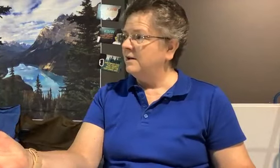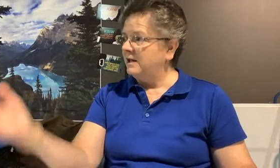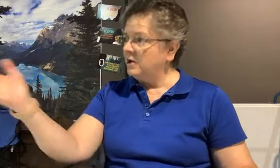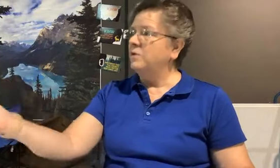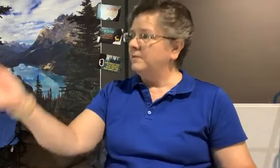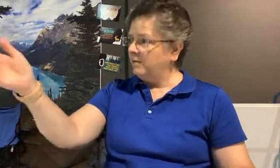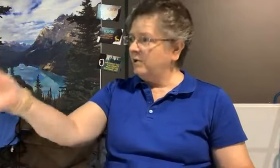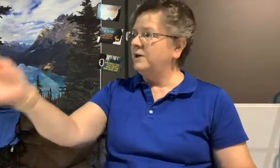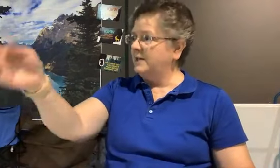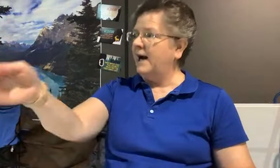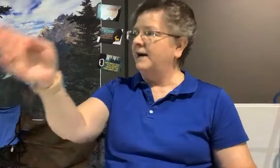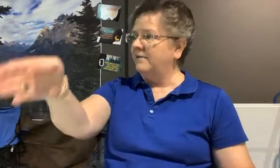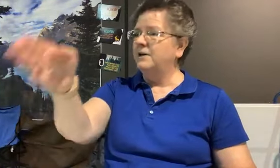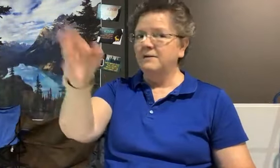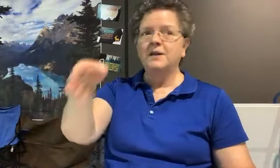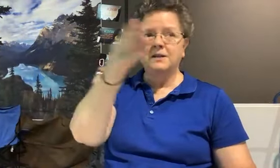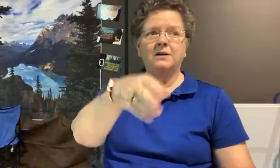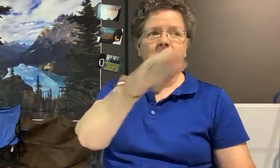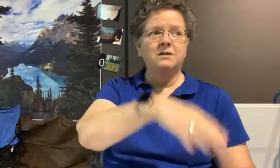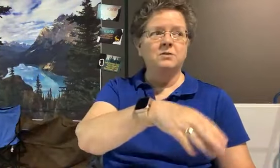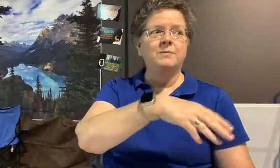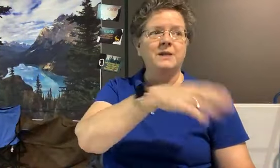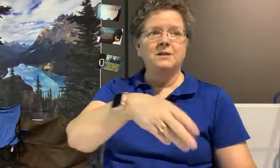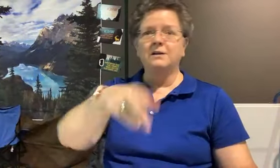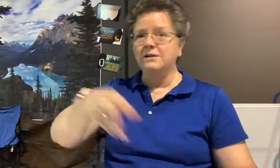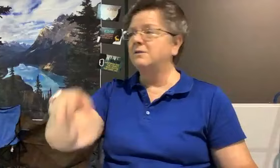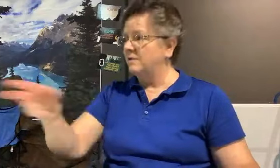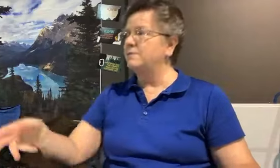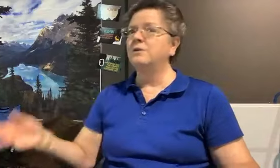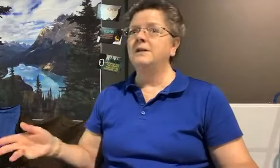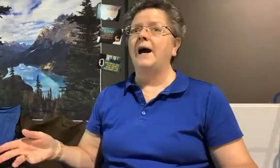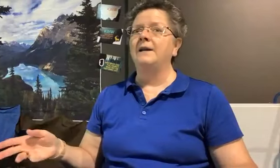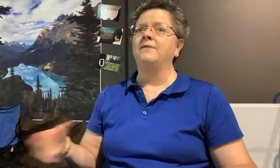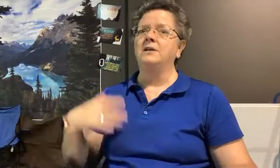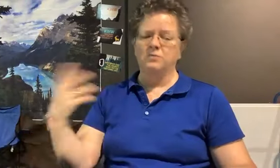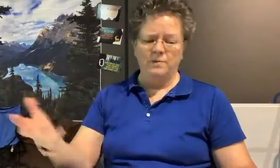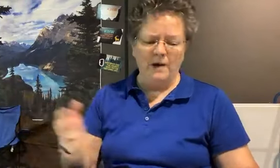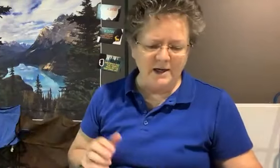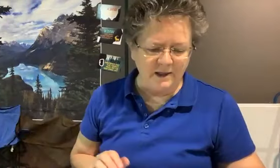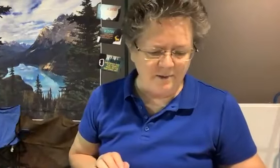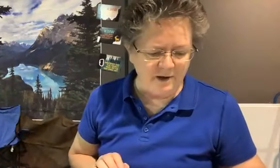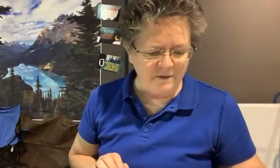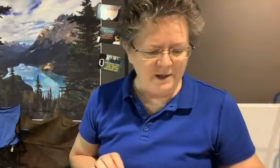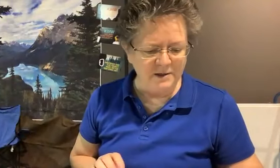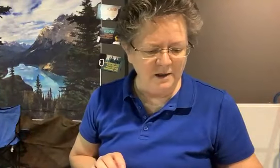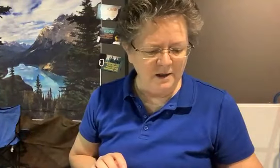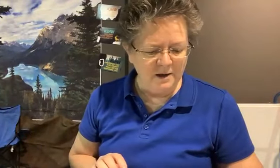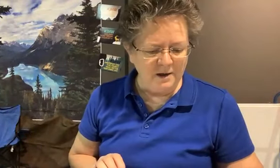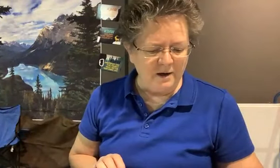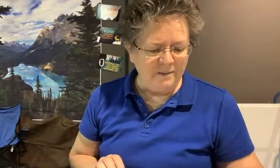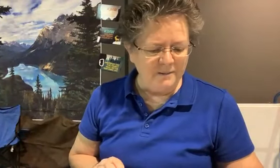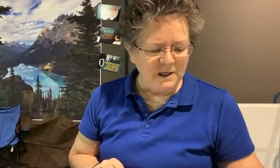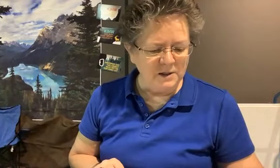he told them they were going to die of it if they didn't listen to him, and they didn't listen to him until they died of it. He's reminding them of this. He's